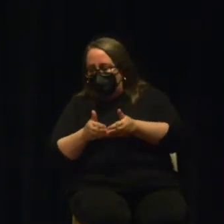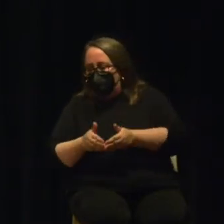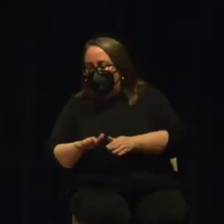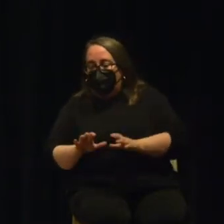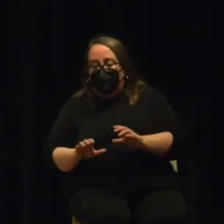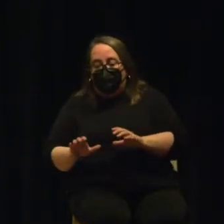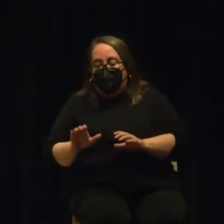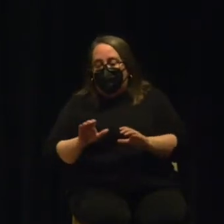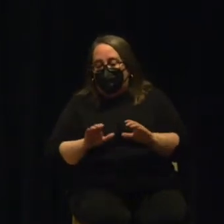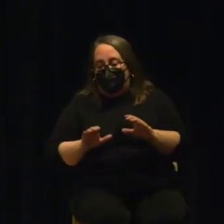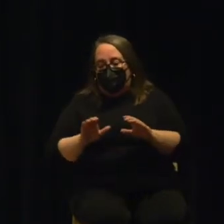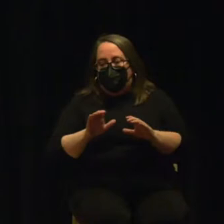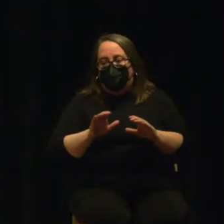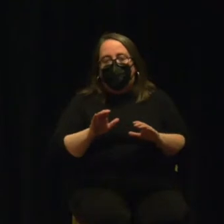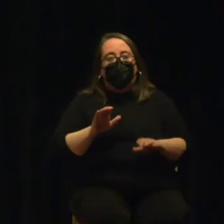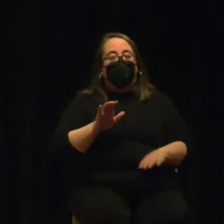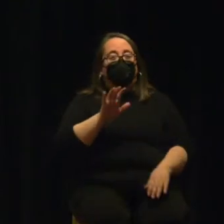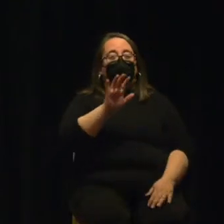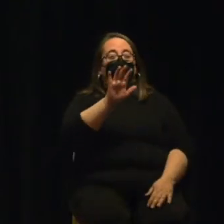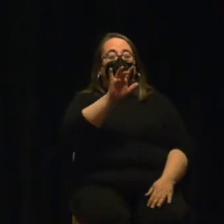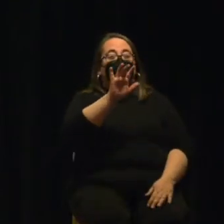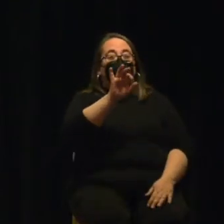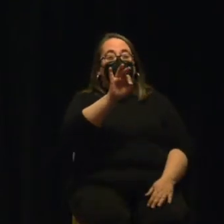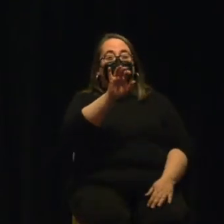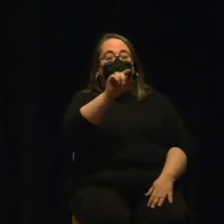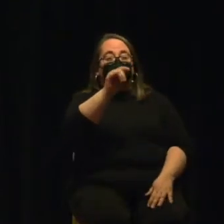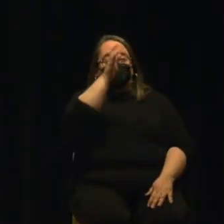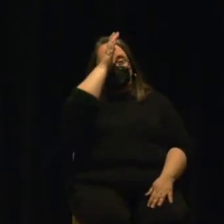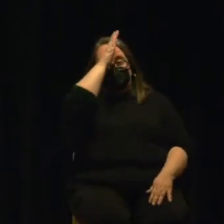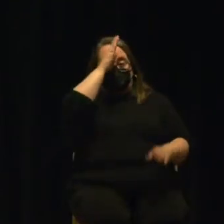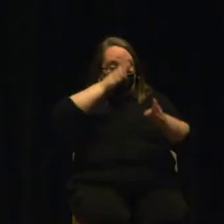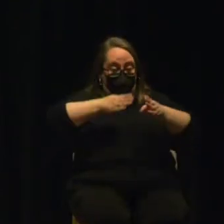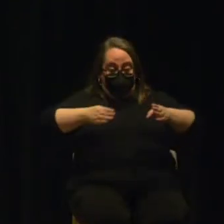for shells, and he said a 25-foot-long shark came and tried to eat him.